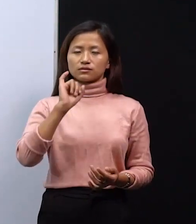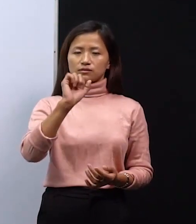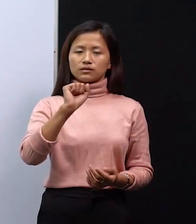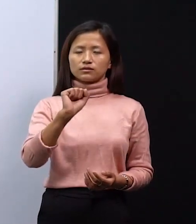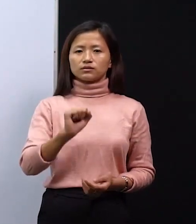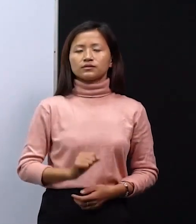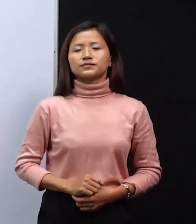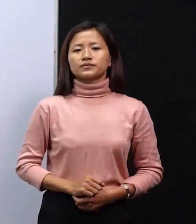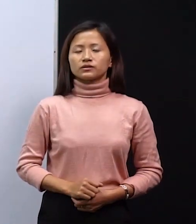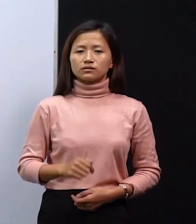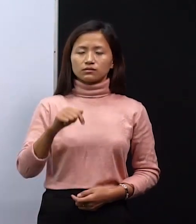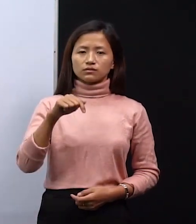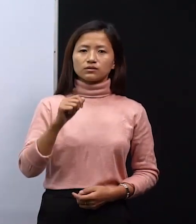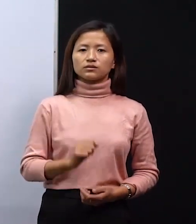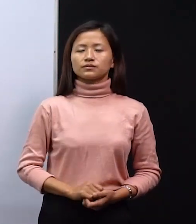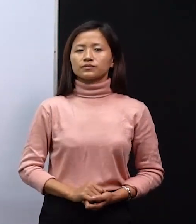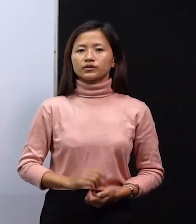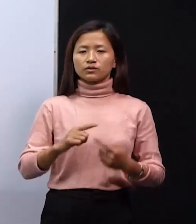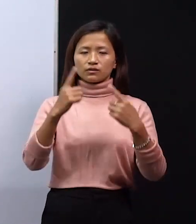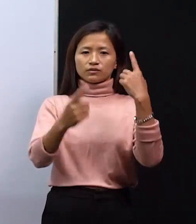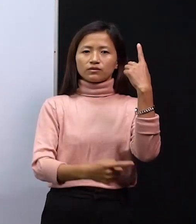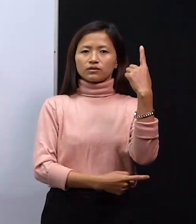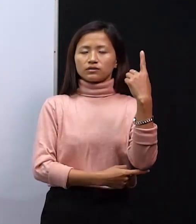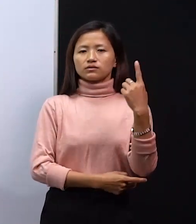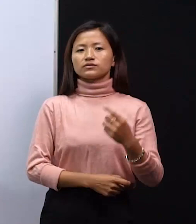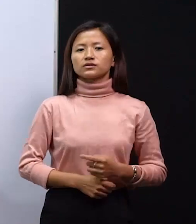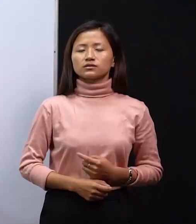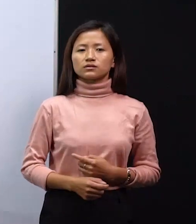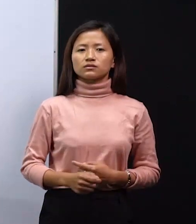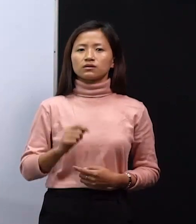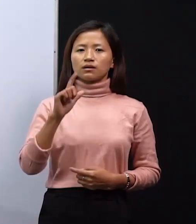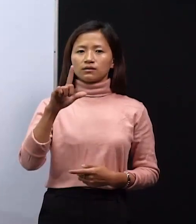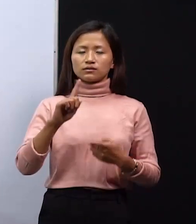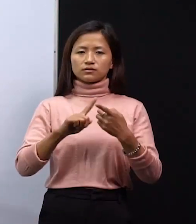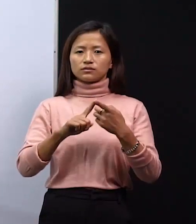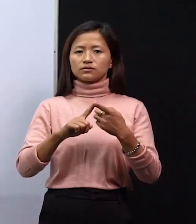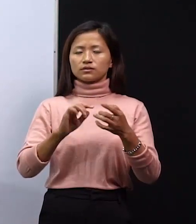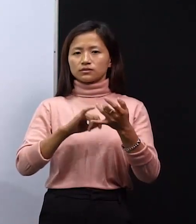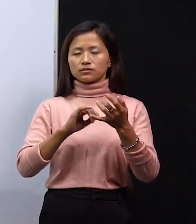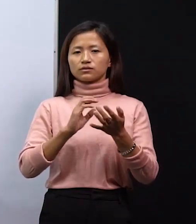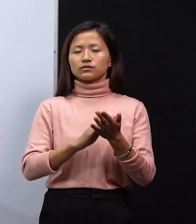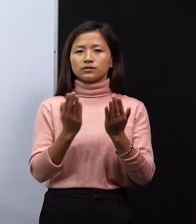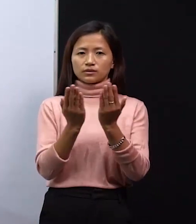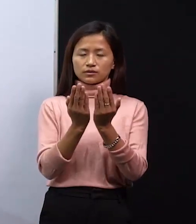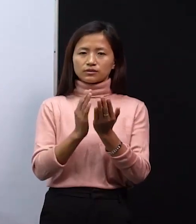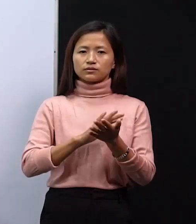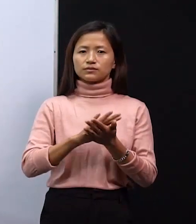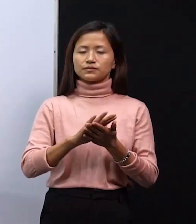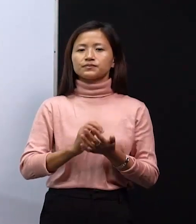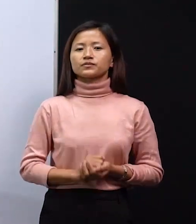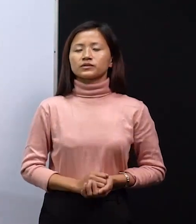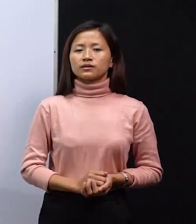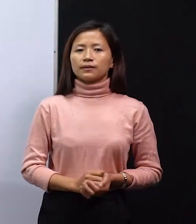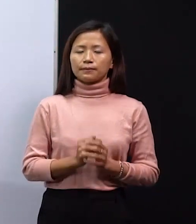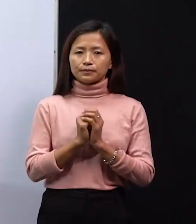manner. So with this we will have come to the end of this lesson. I hope you will keep practicing, and